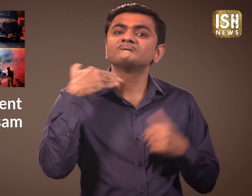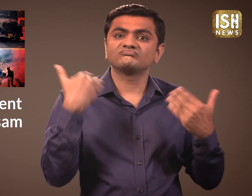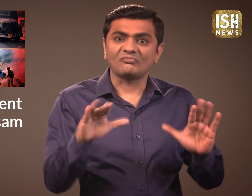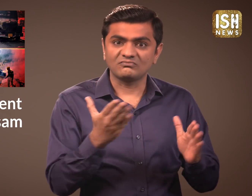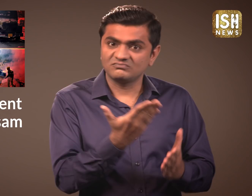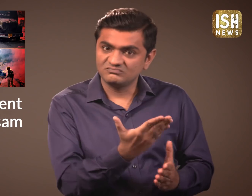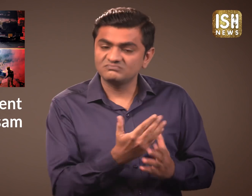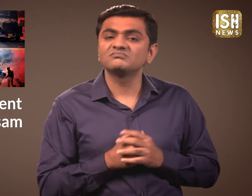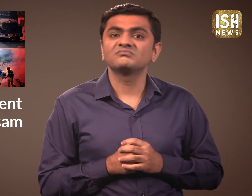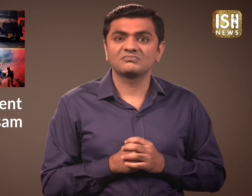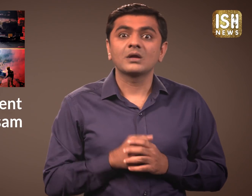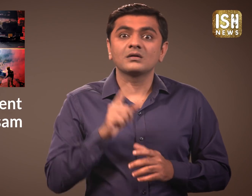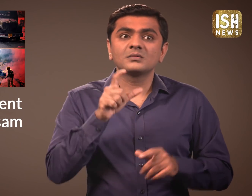3 people died as well.